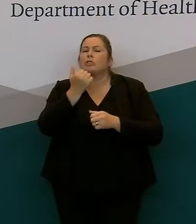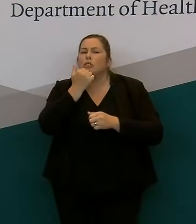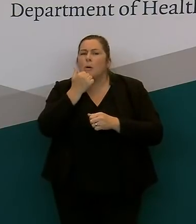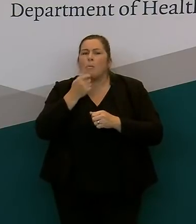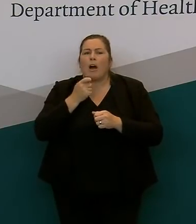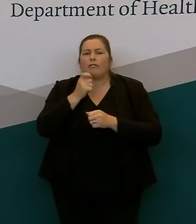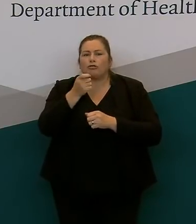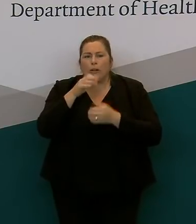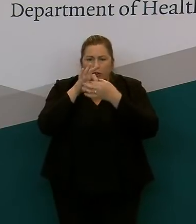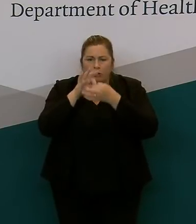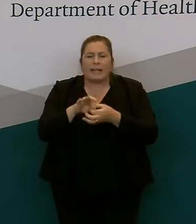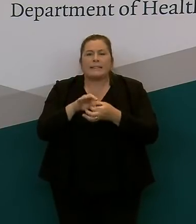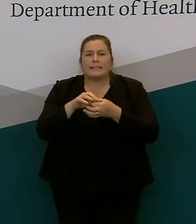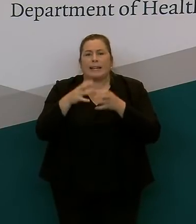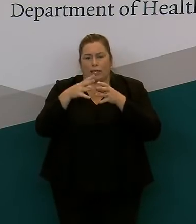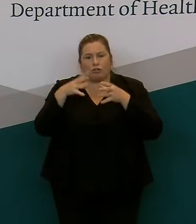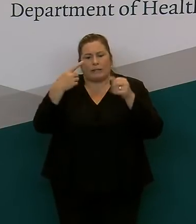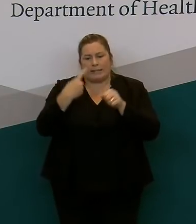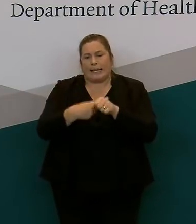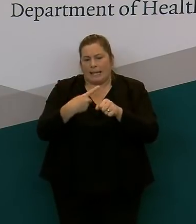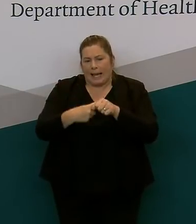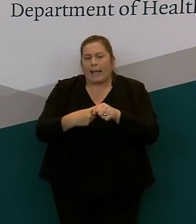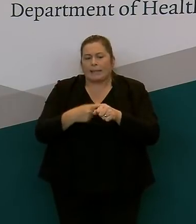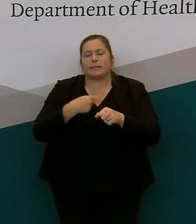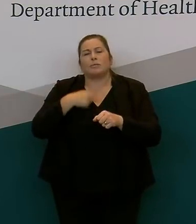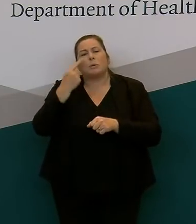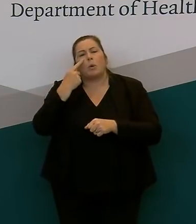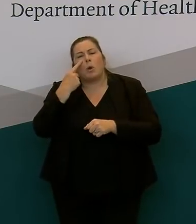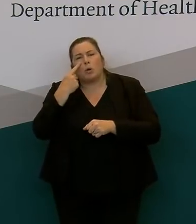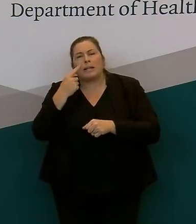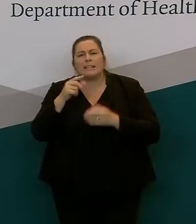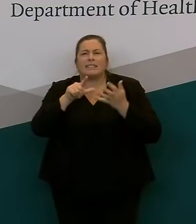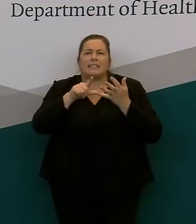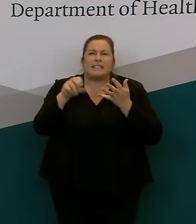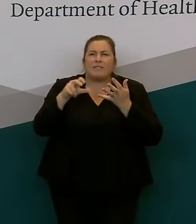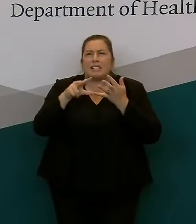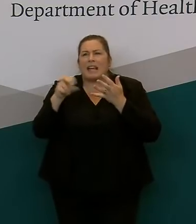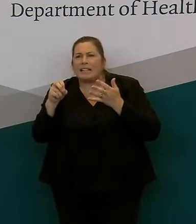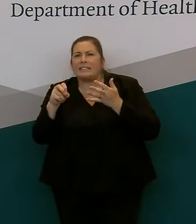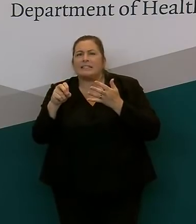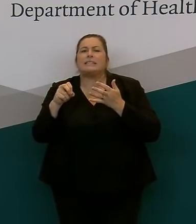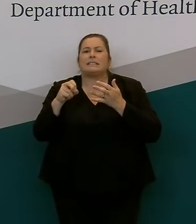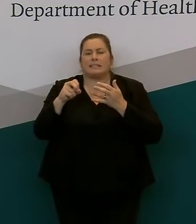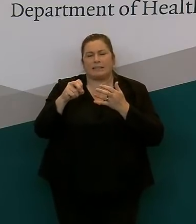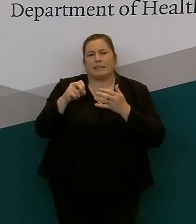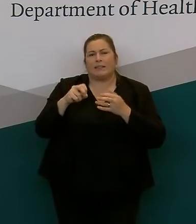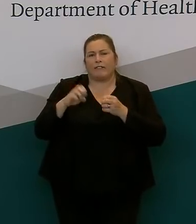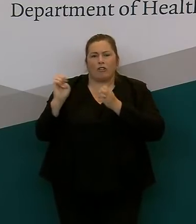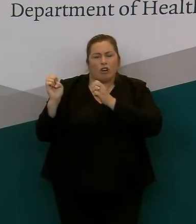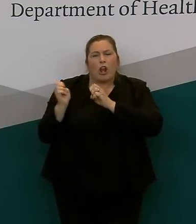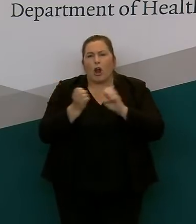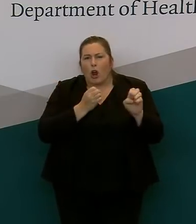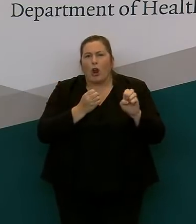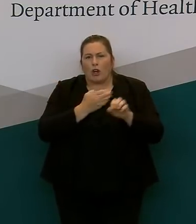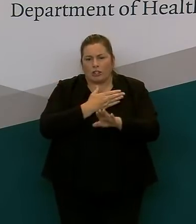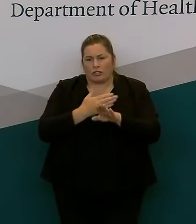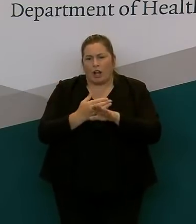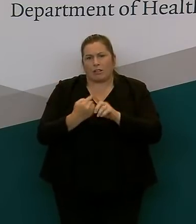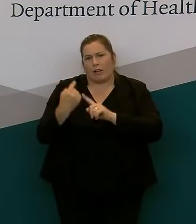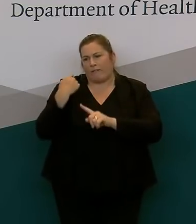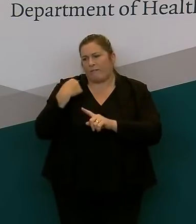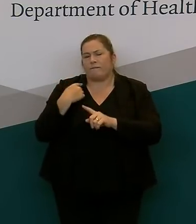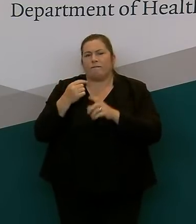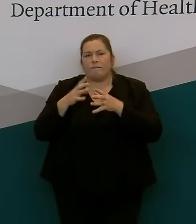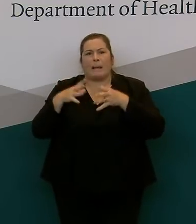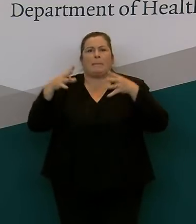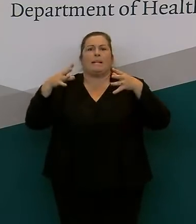cases is increasing again. We were looking at 70 or 80 per week in the very early stage of the epidemic, very low